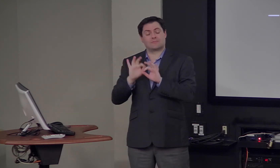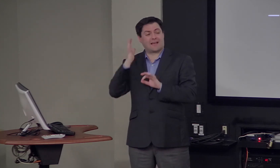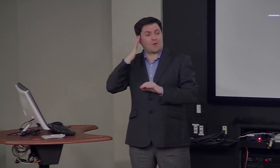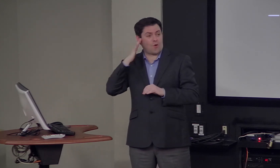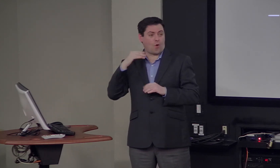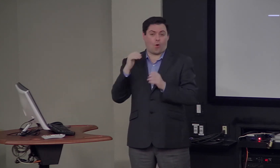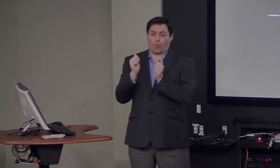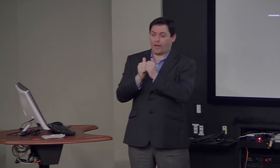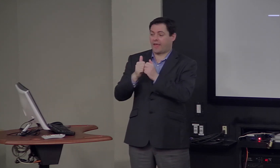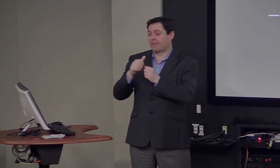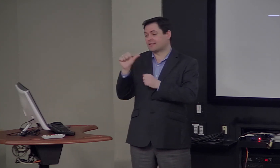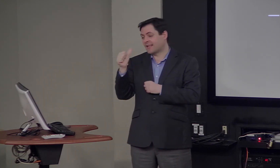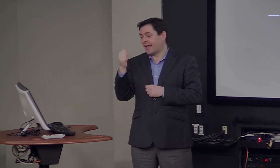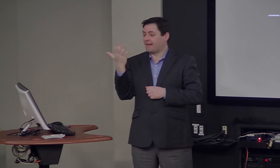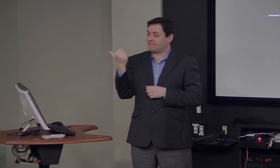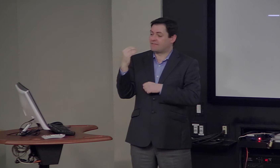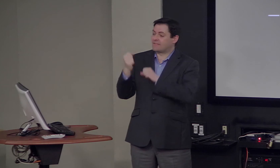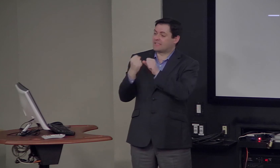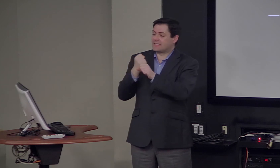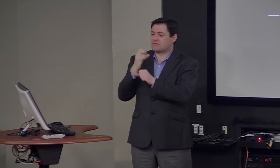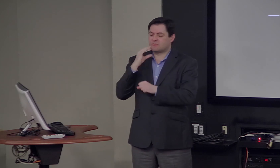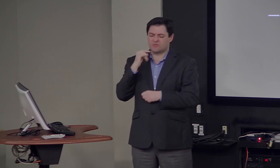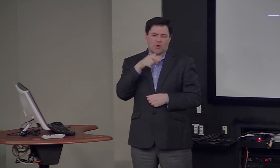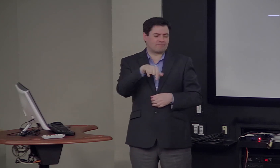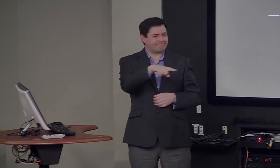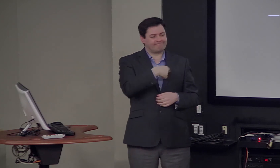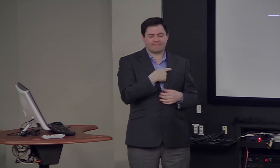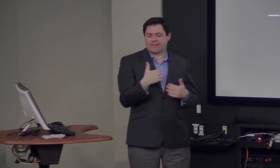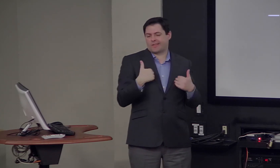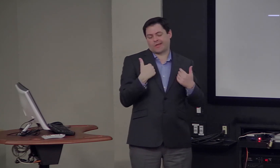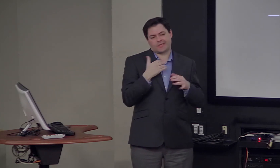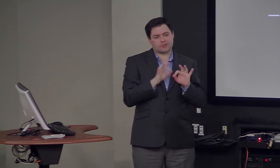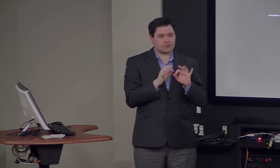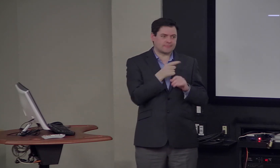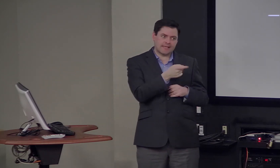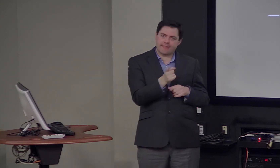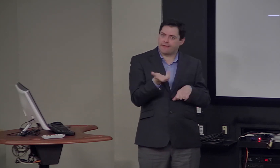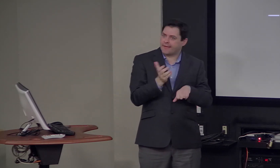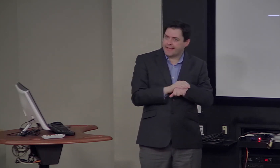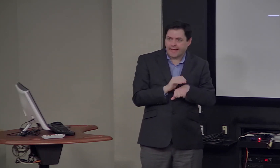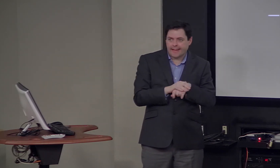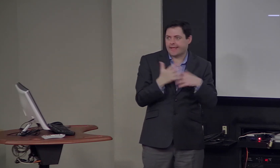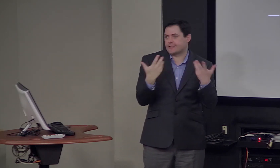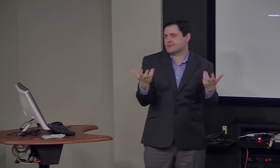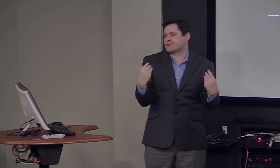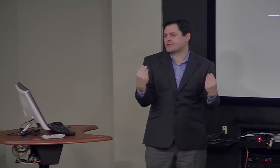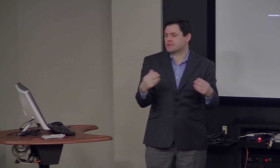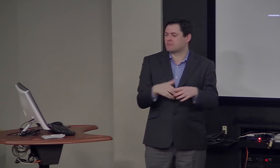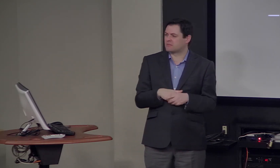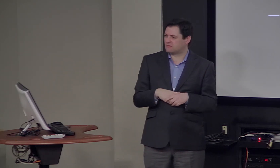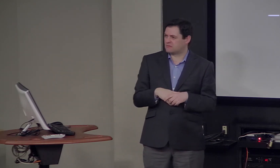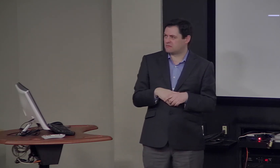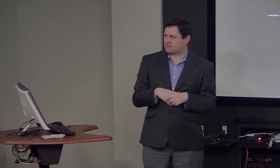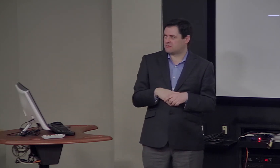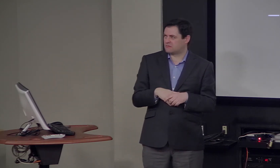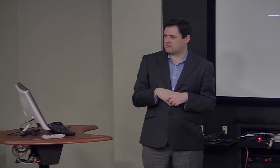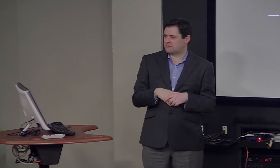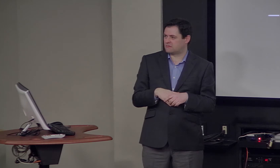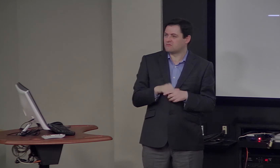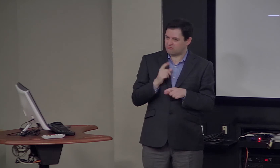I think many interpreters who have 10 to 15 years experience under their belt will often speak to the younger interpreters' inability to use